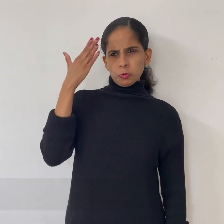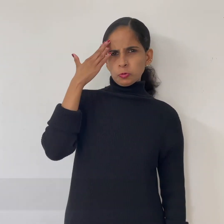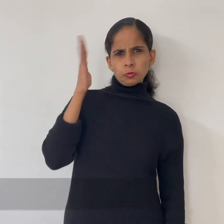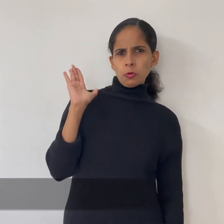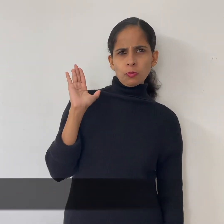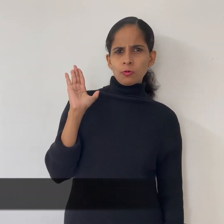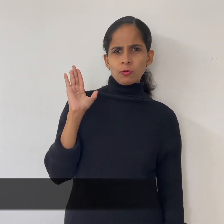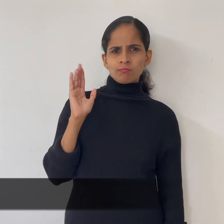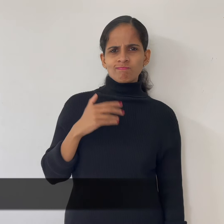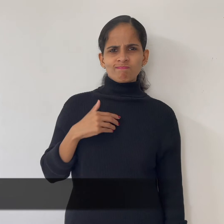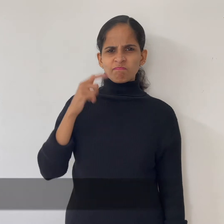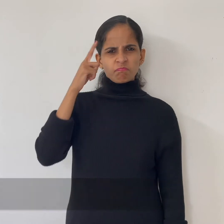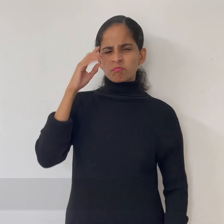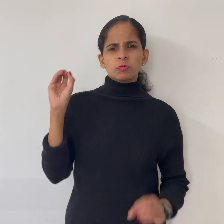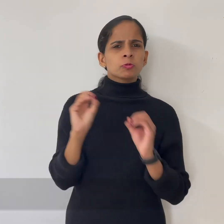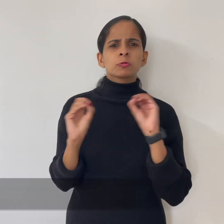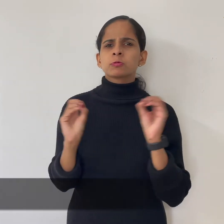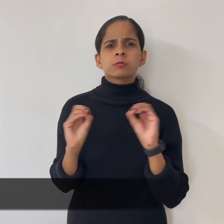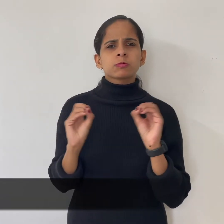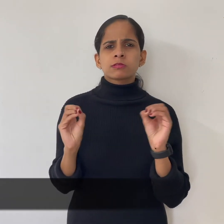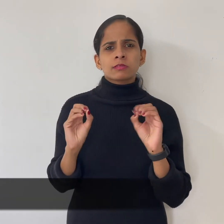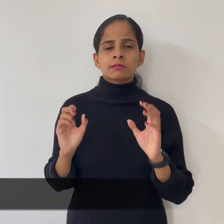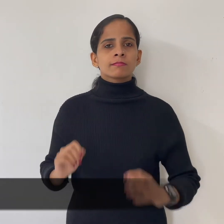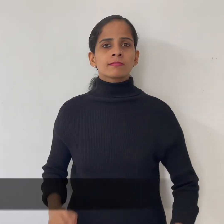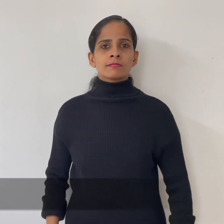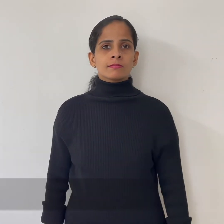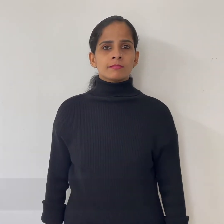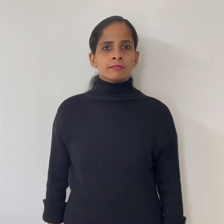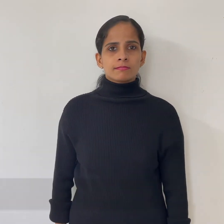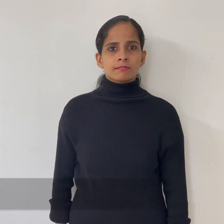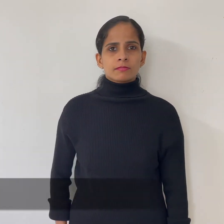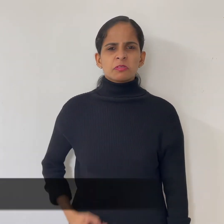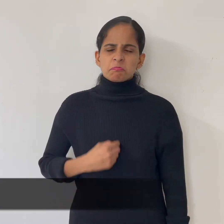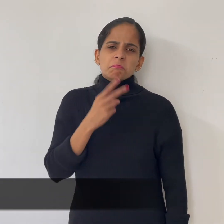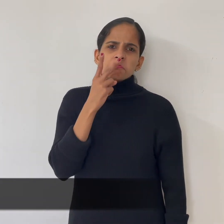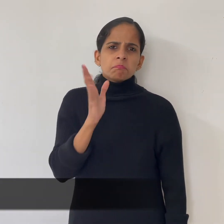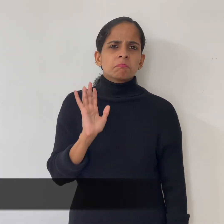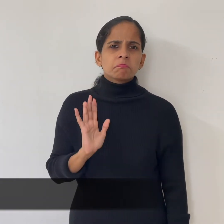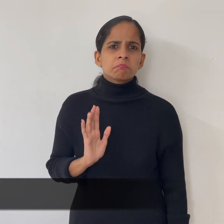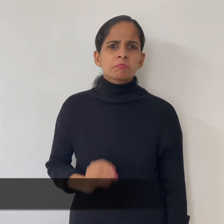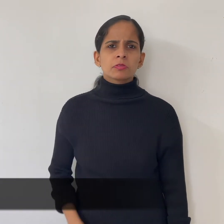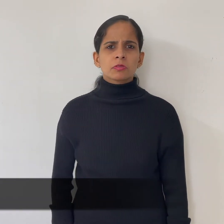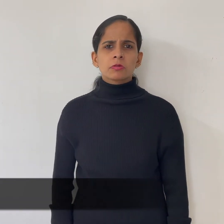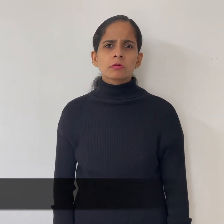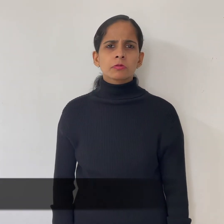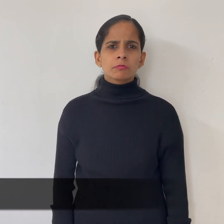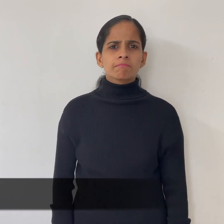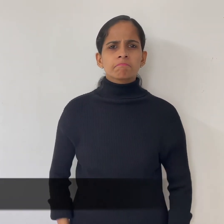I don't know. I know not. We'll see. Let me